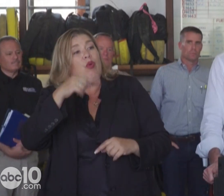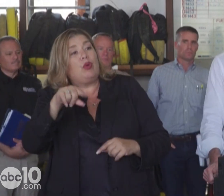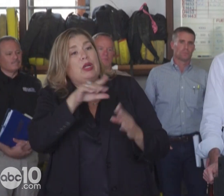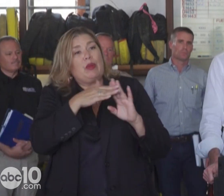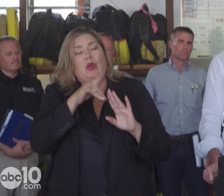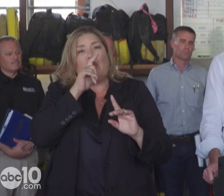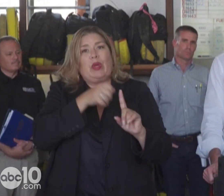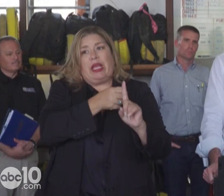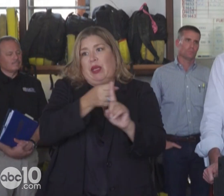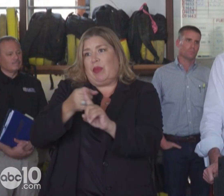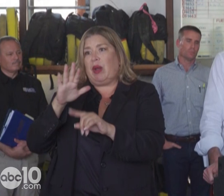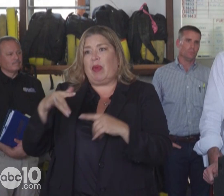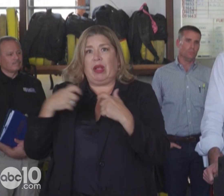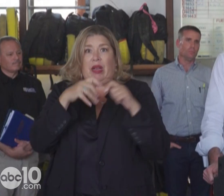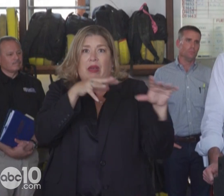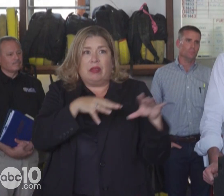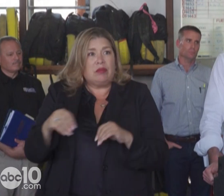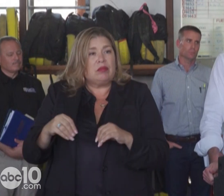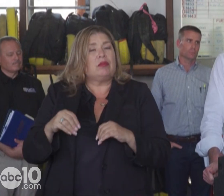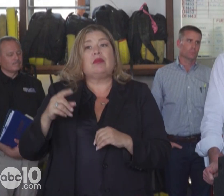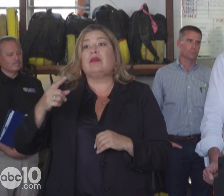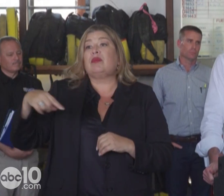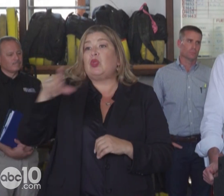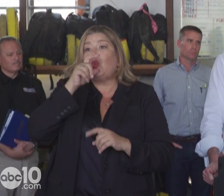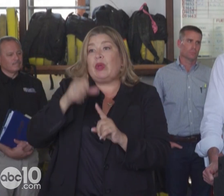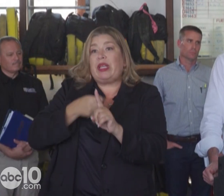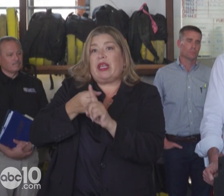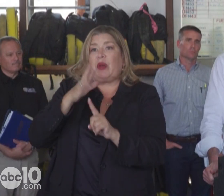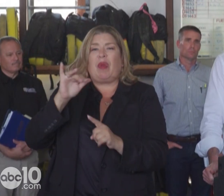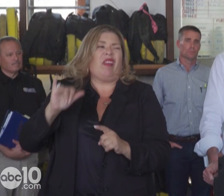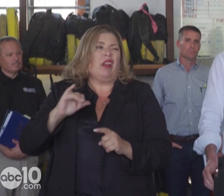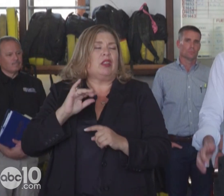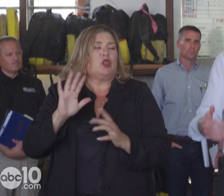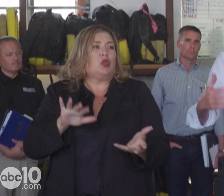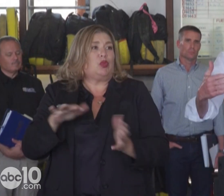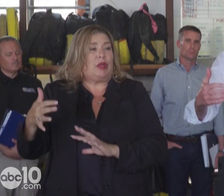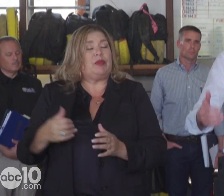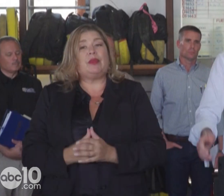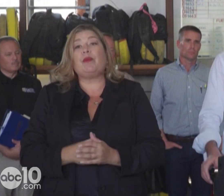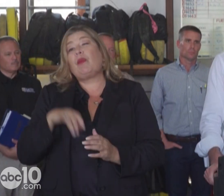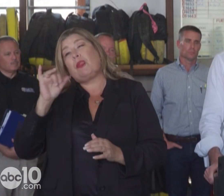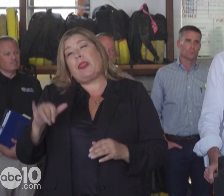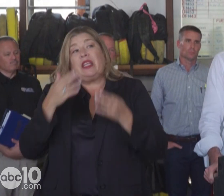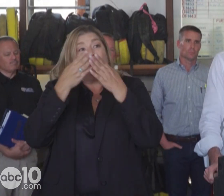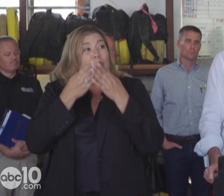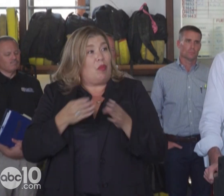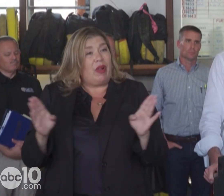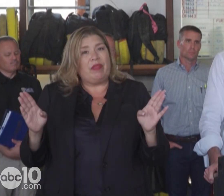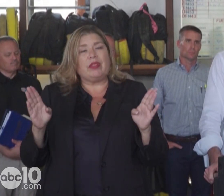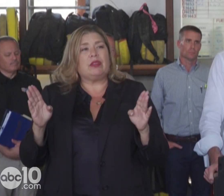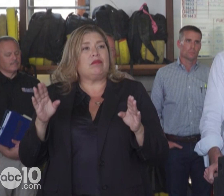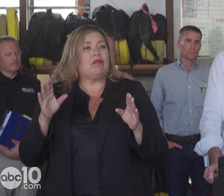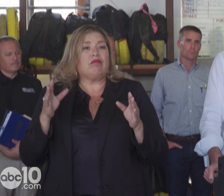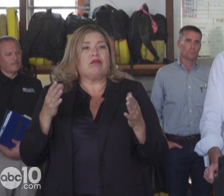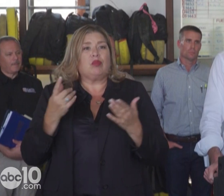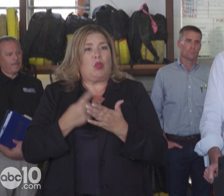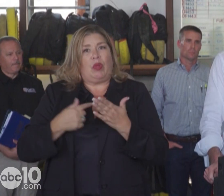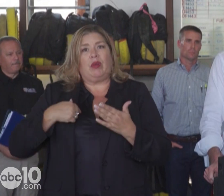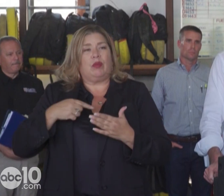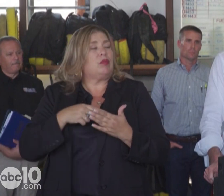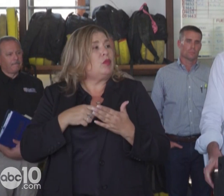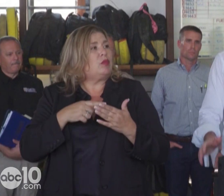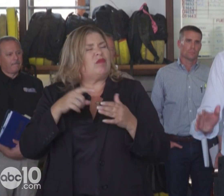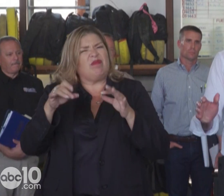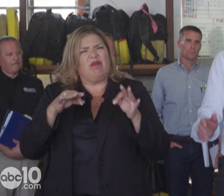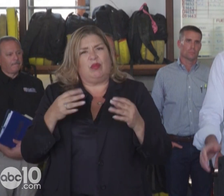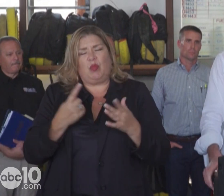these blackouts, impacted by this disruption. So that's a broad strokes overview. I want to